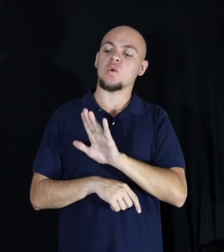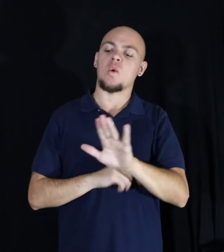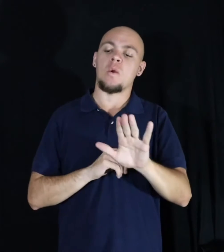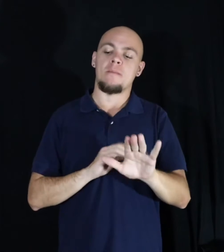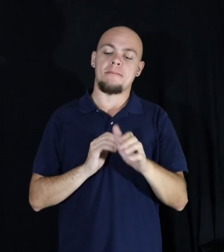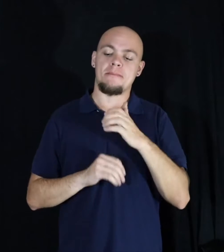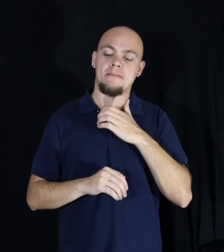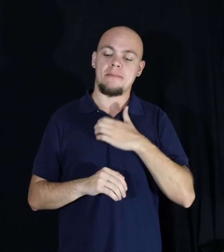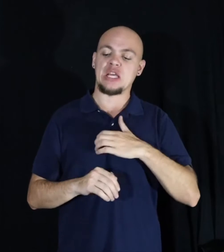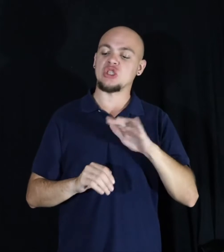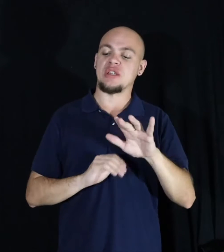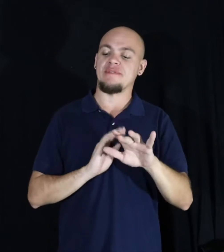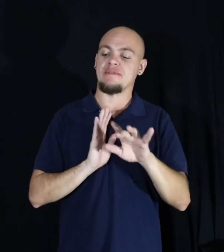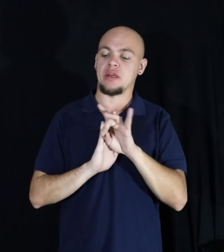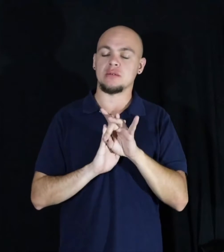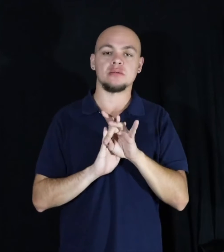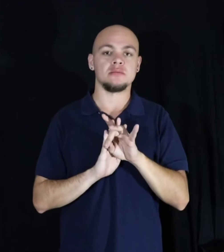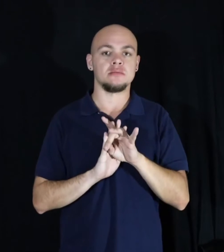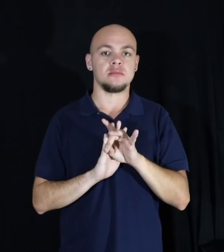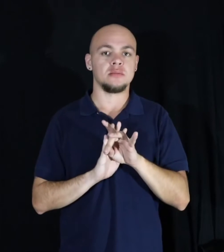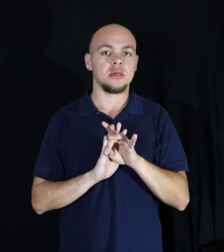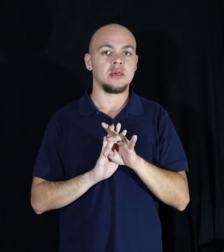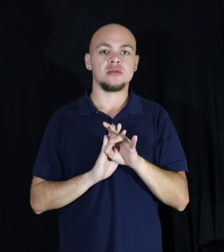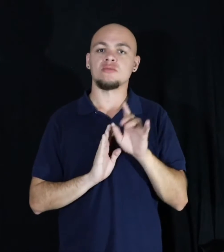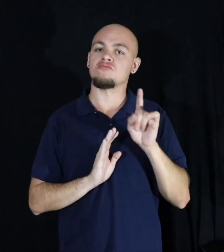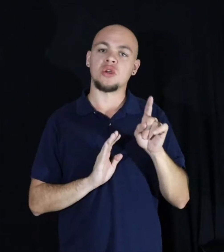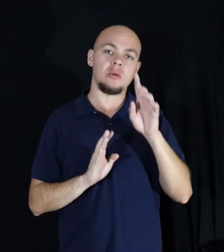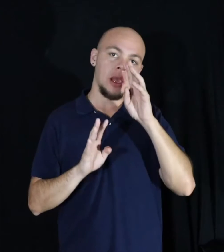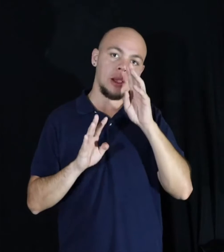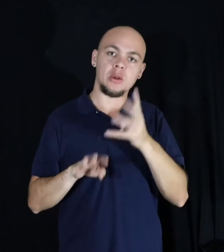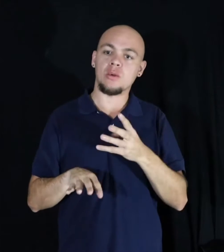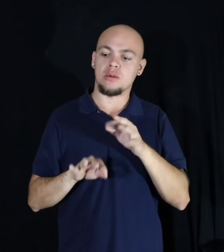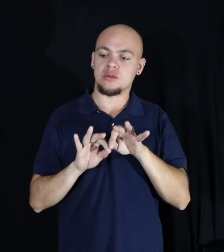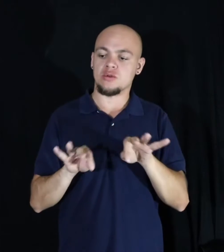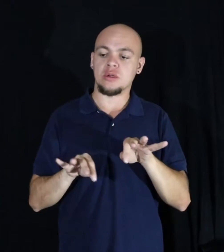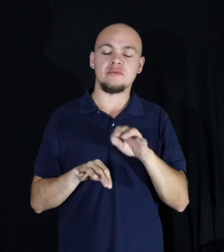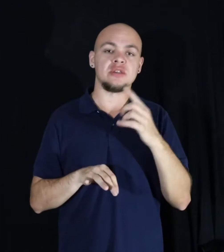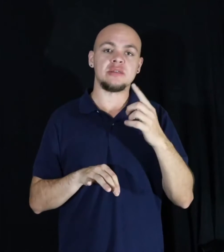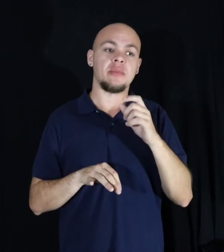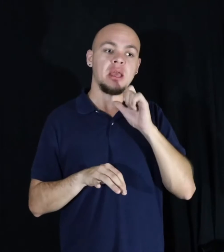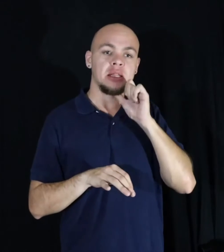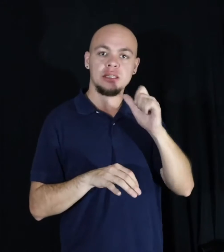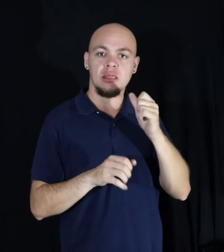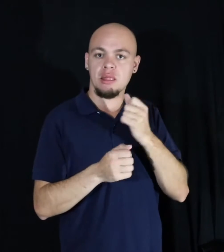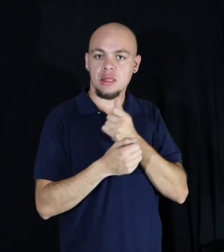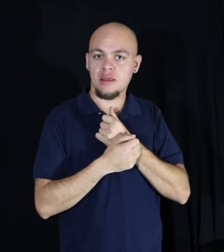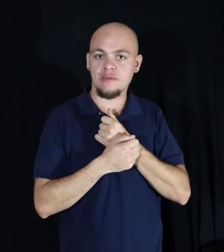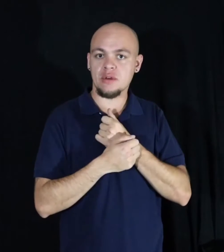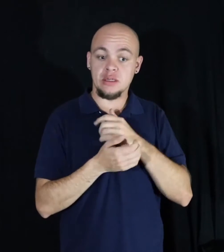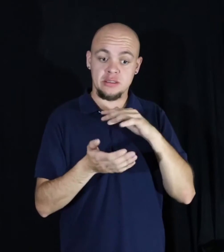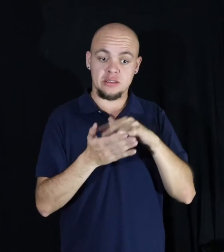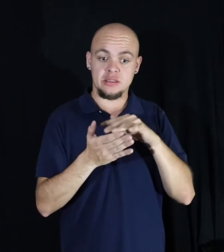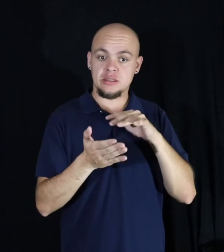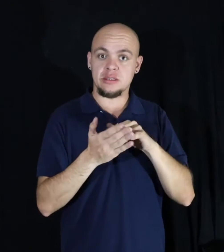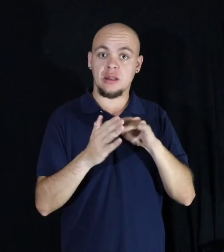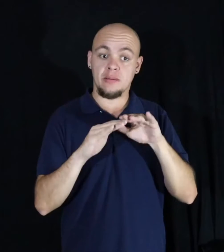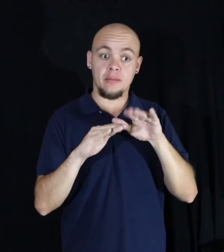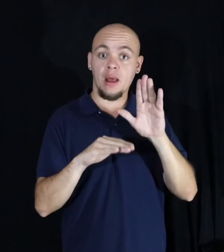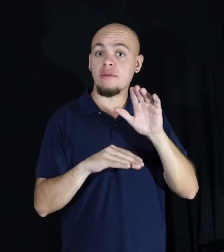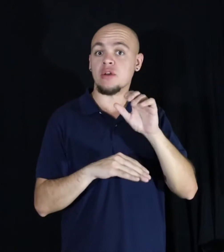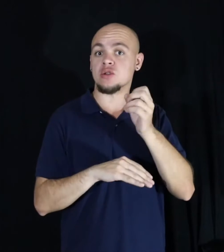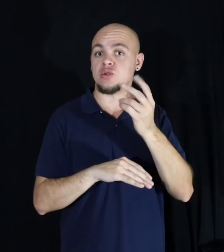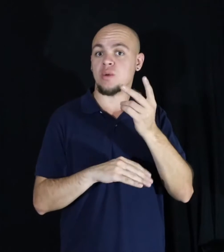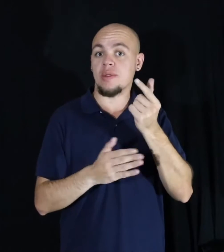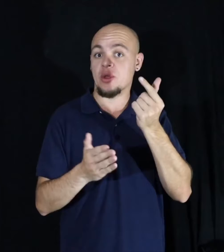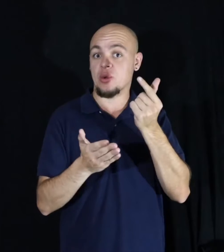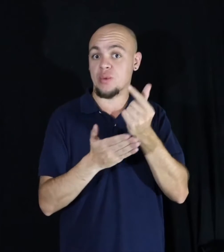She was so firm about me not getting a degree in something that I didn't love that she didn't let me study beyond 12th grade. And